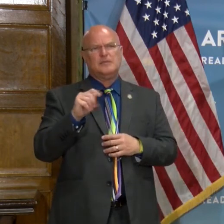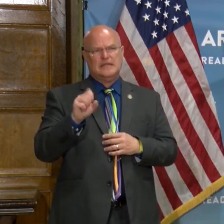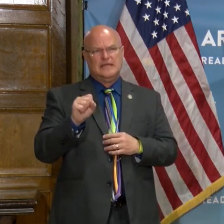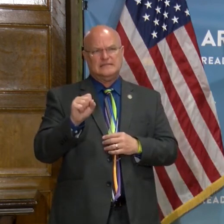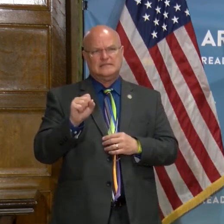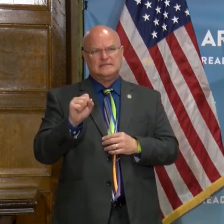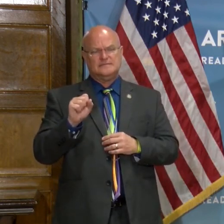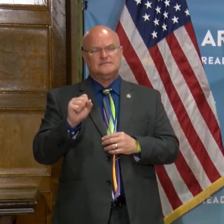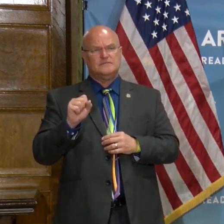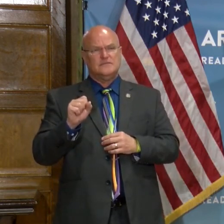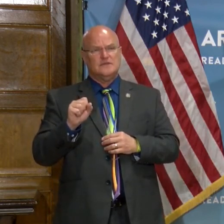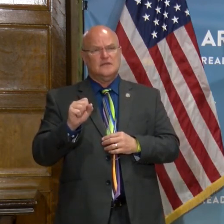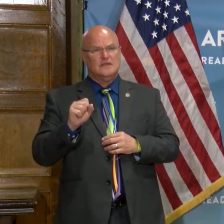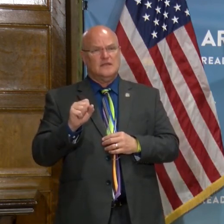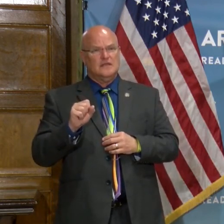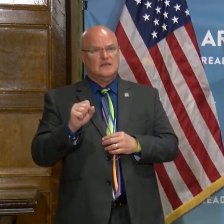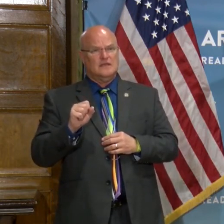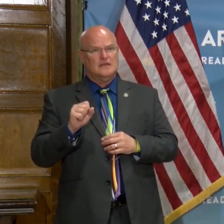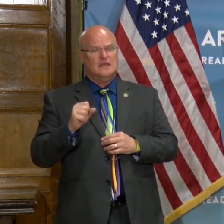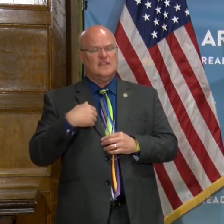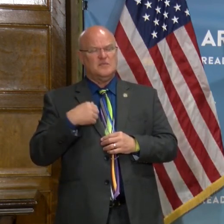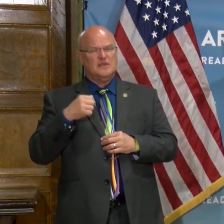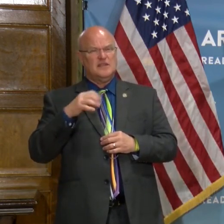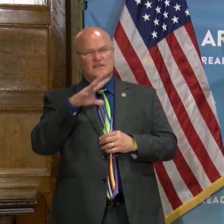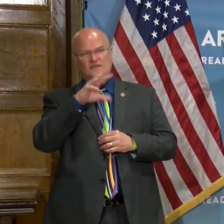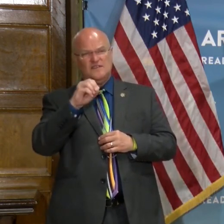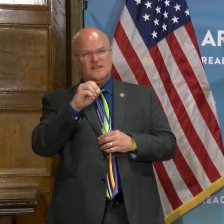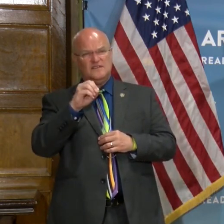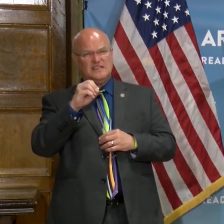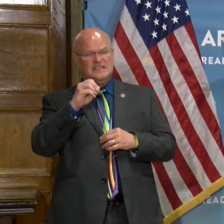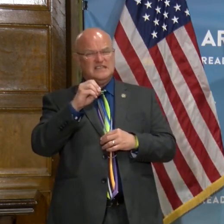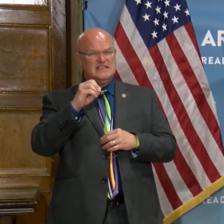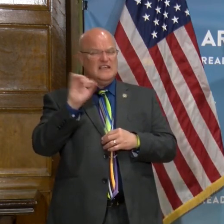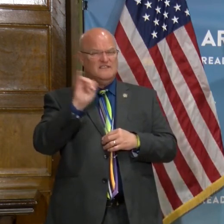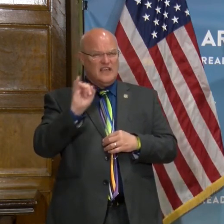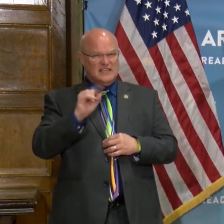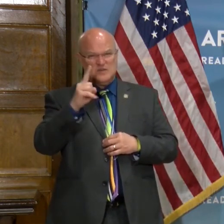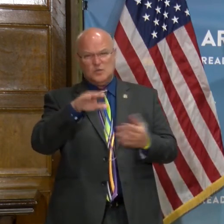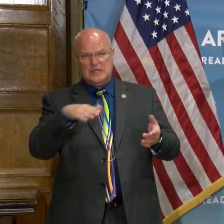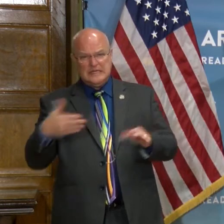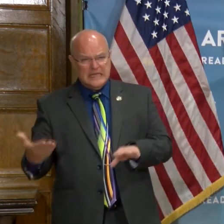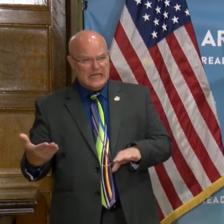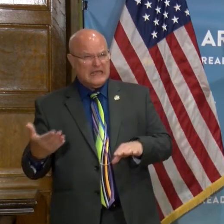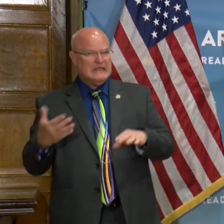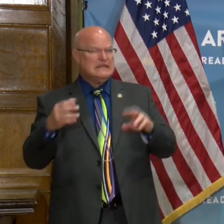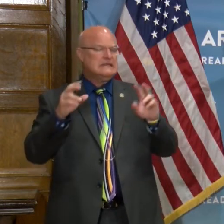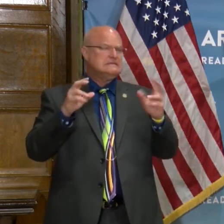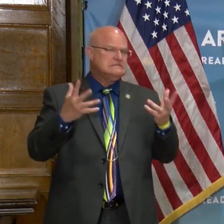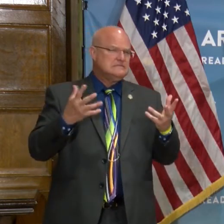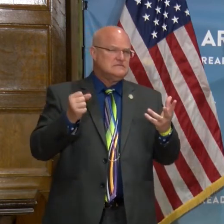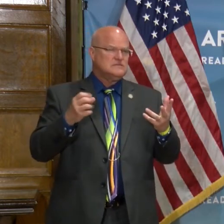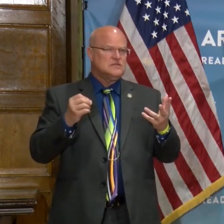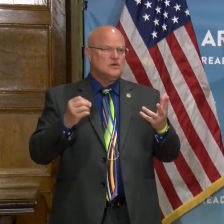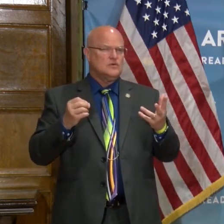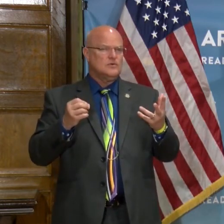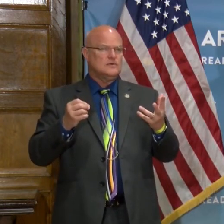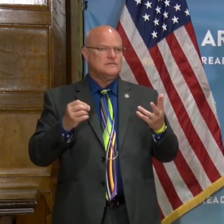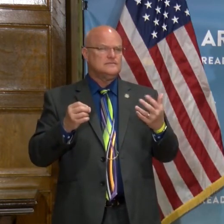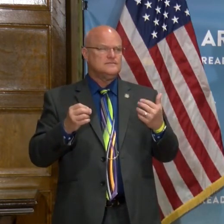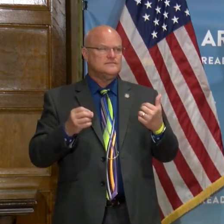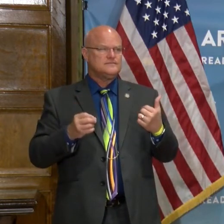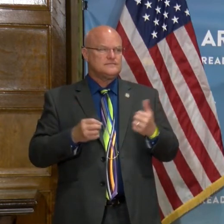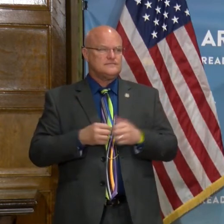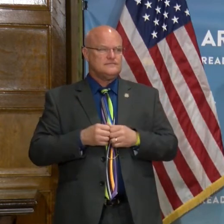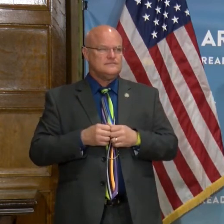our poultry plants? Or there have been 50 infections and 1 death, and just...